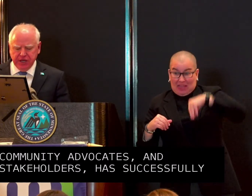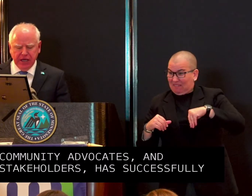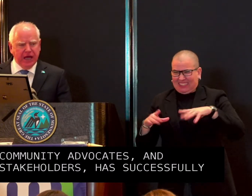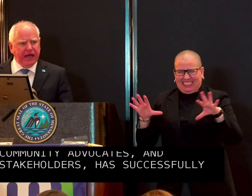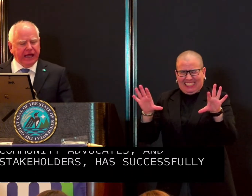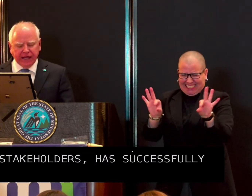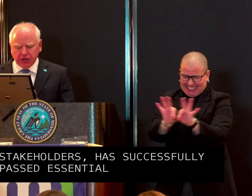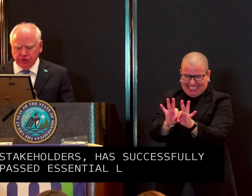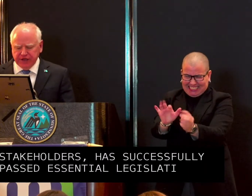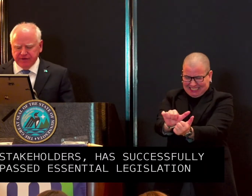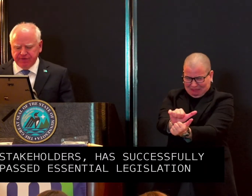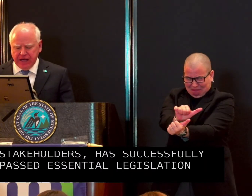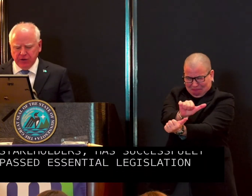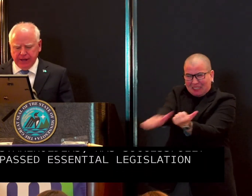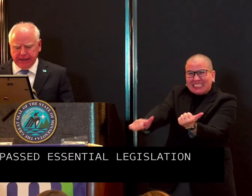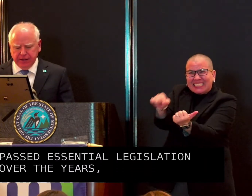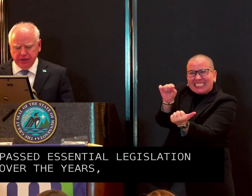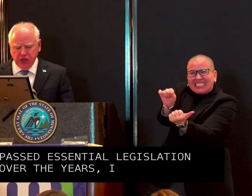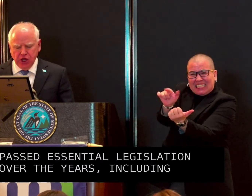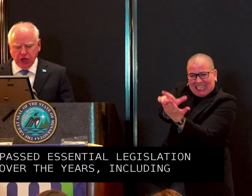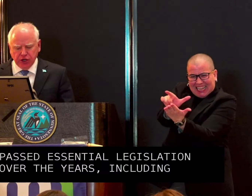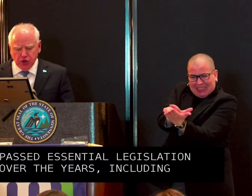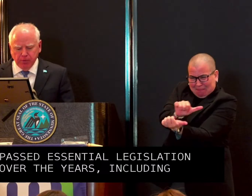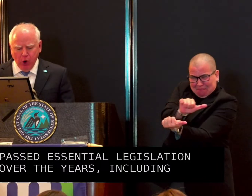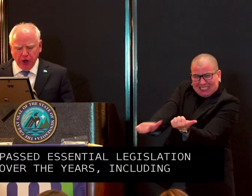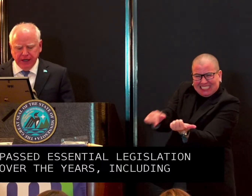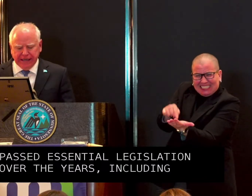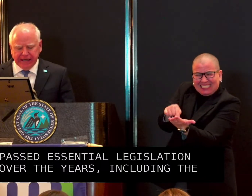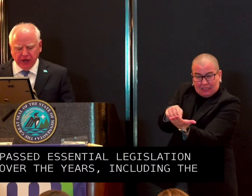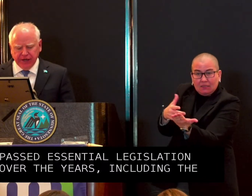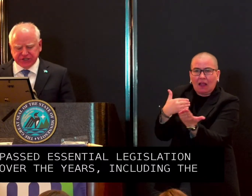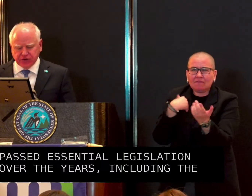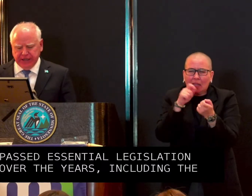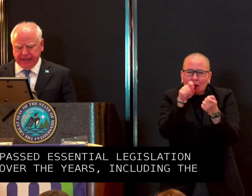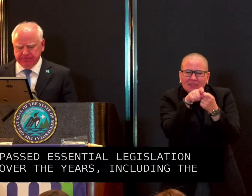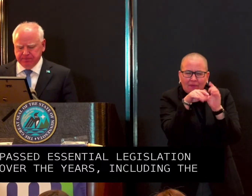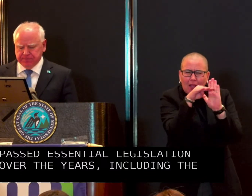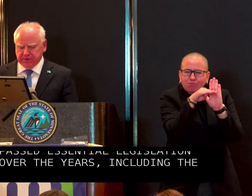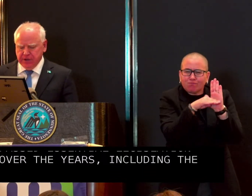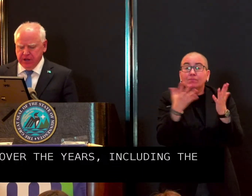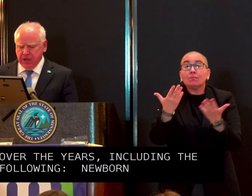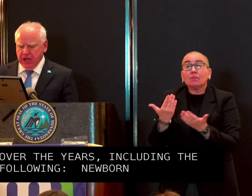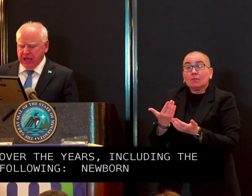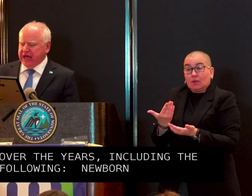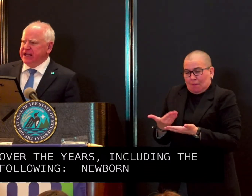years, including the following: newborn hearing screening,